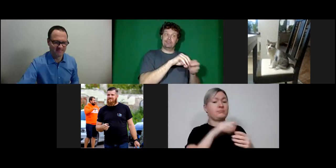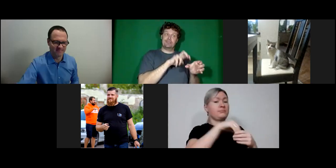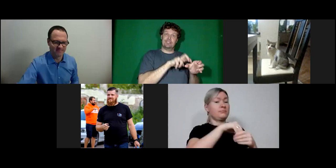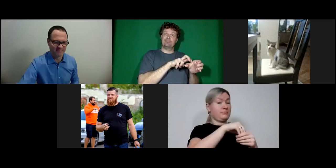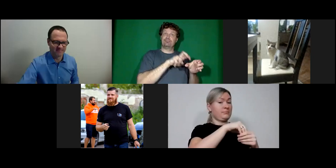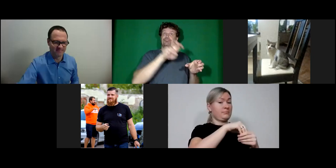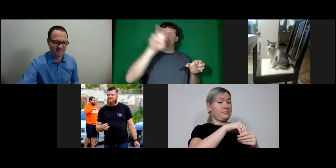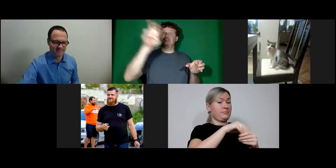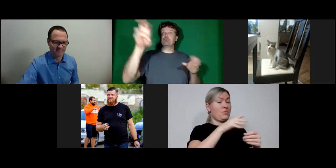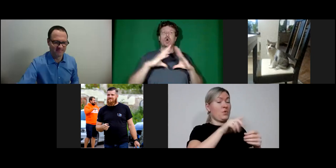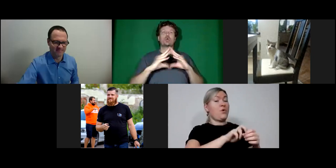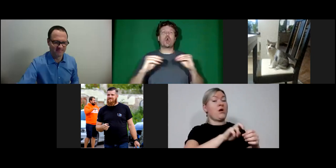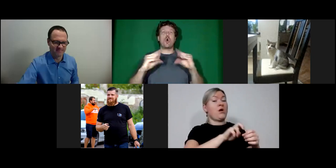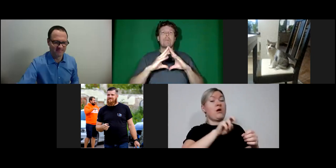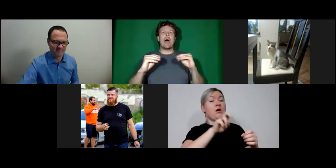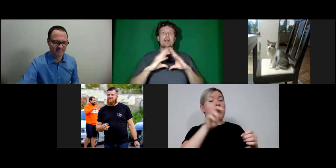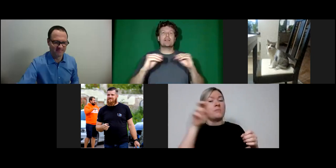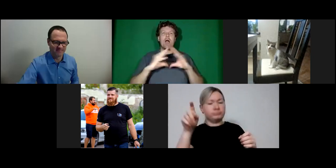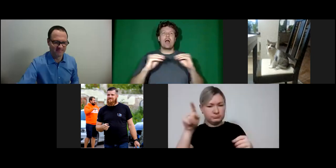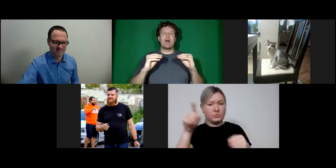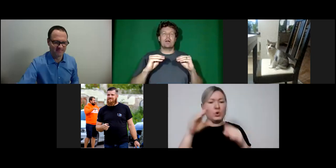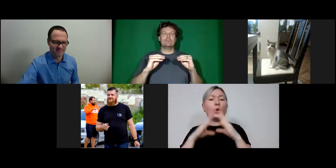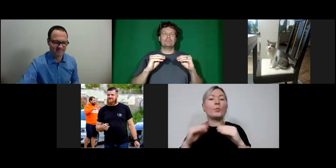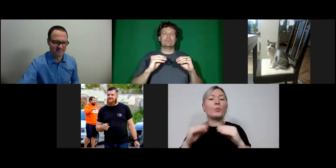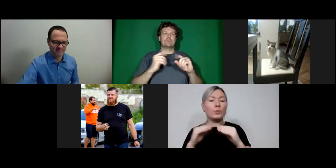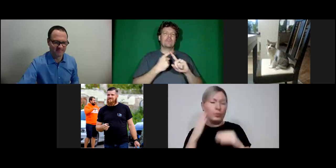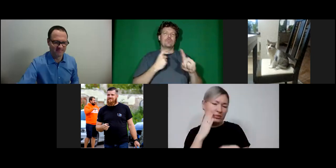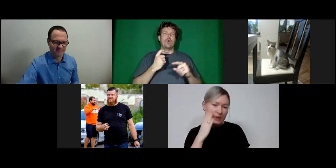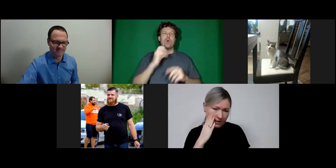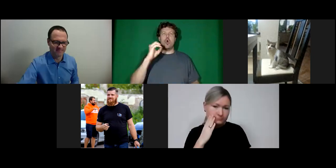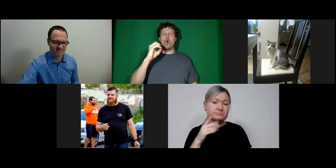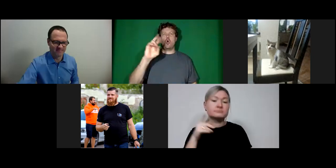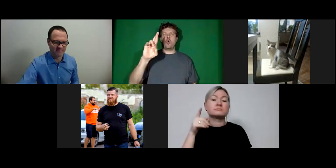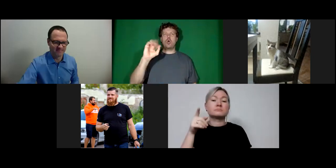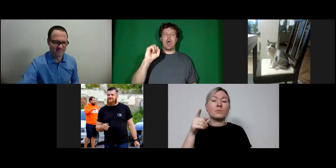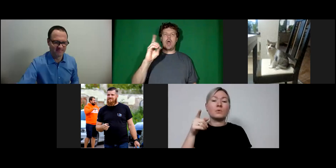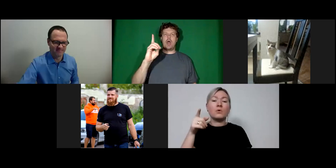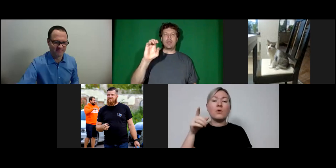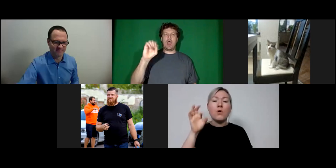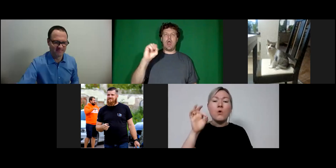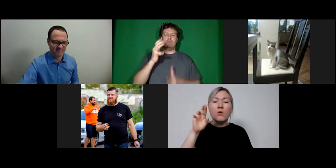I don't remember the sign name exactly. And from there, I moved on to playing in Romania.